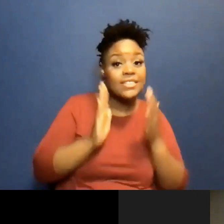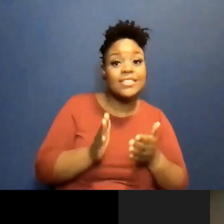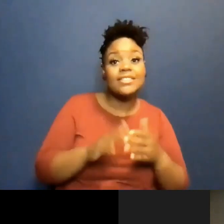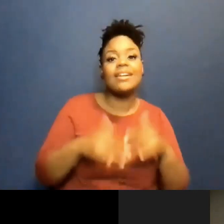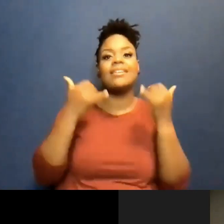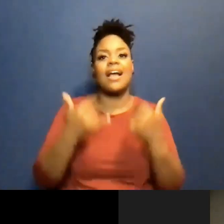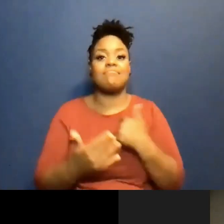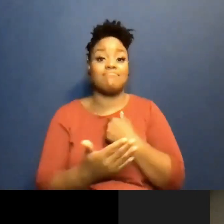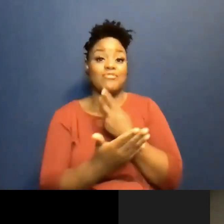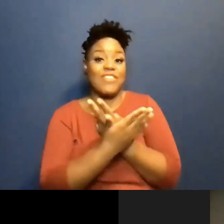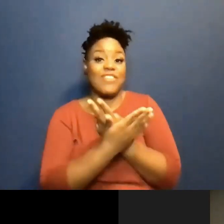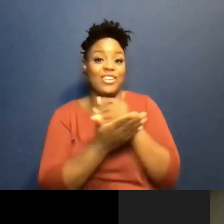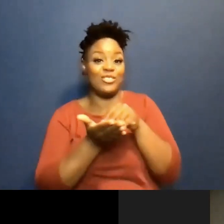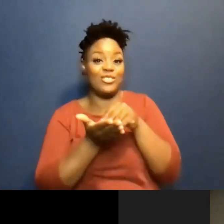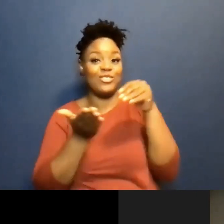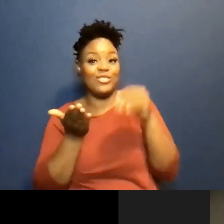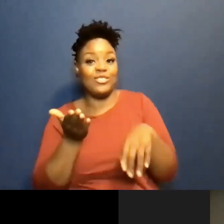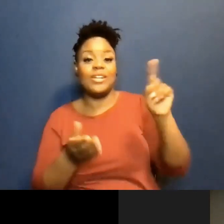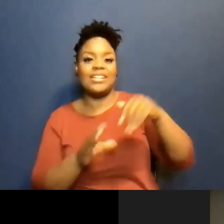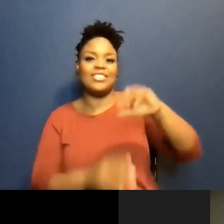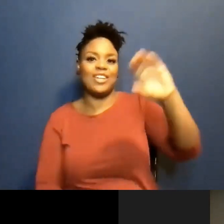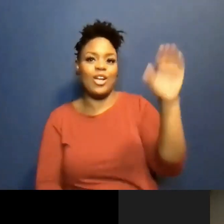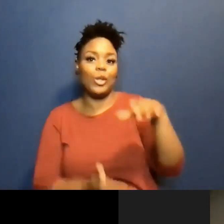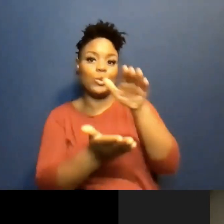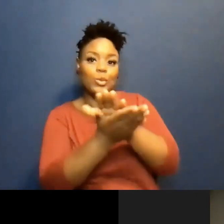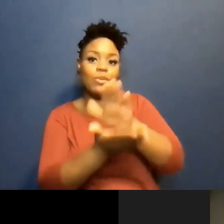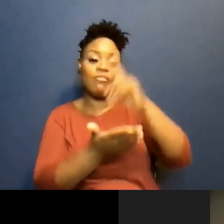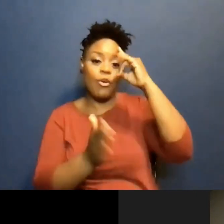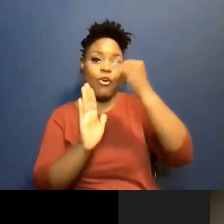Institute. But I'm joining you today from Texas, where I am currently.